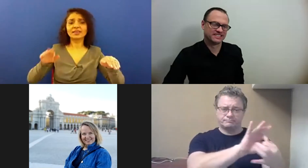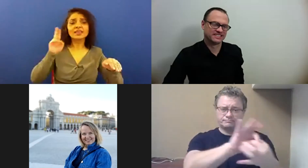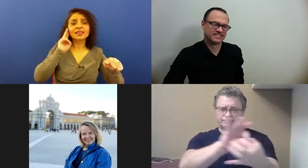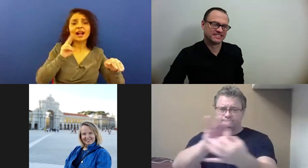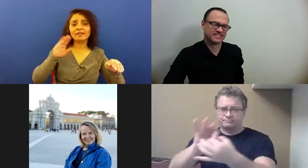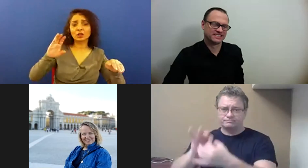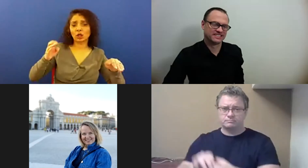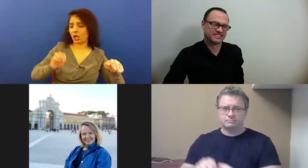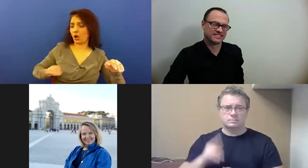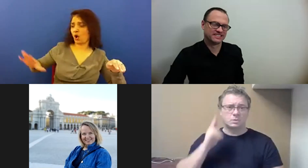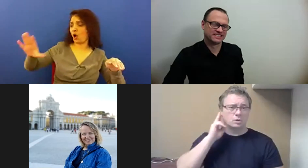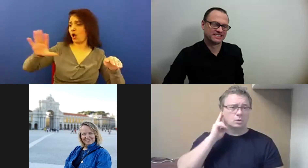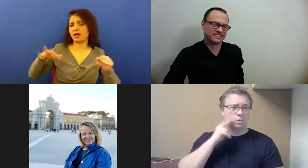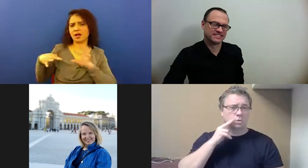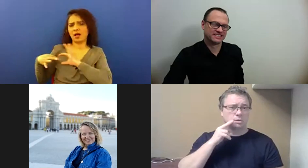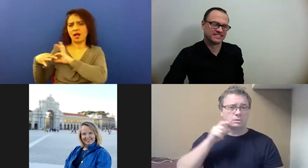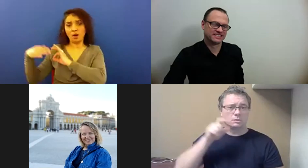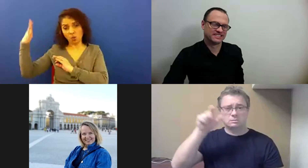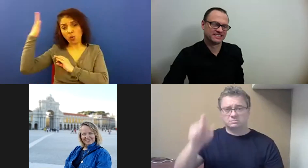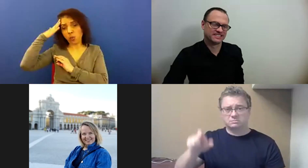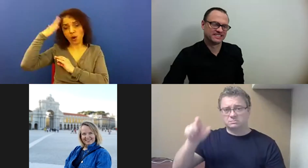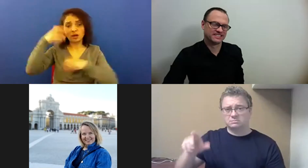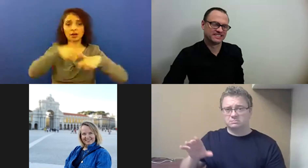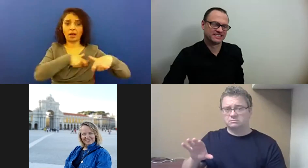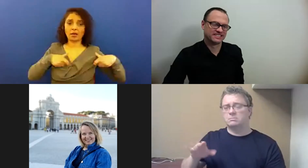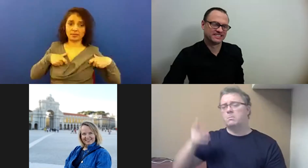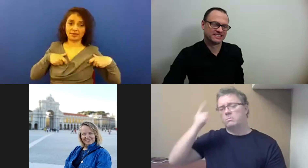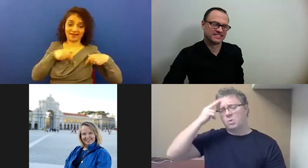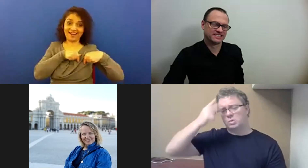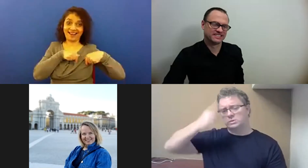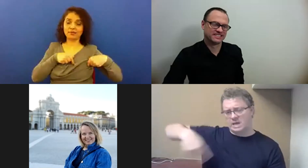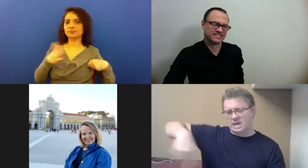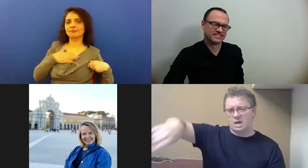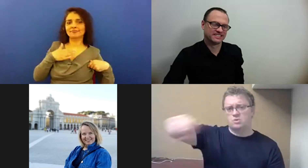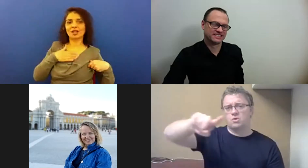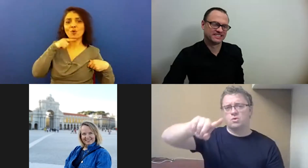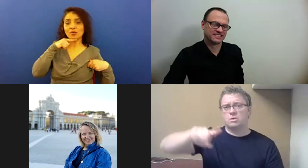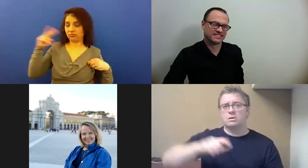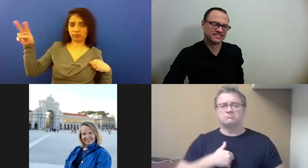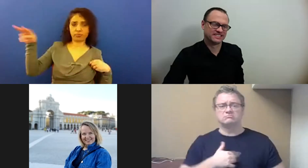So now I have two parallel, let's say, networks. One in Deaf Europe,